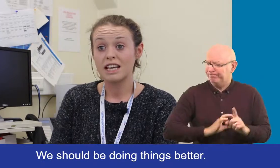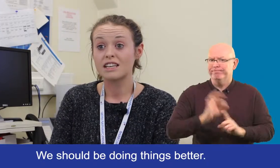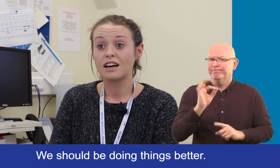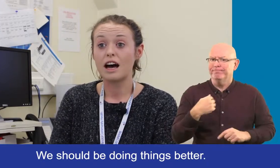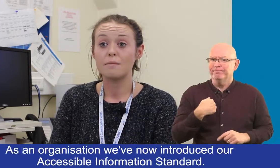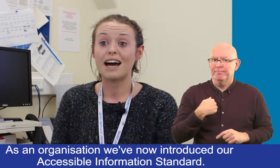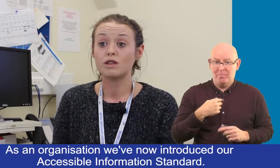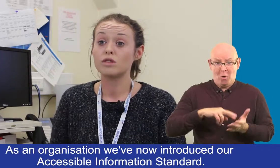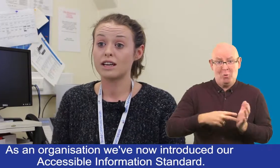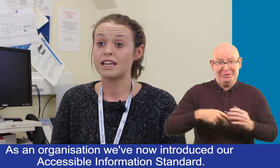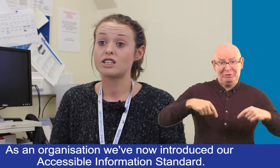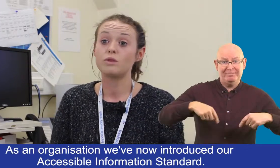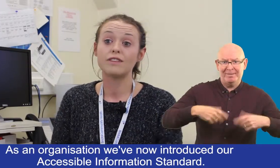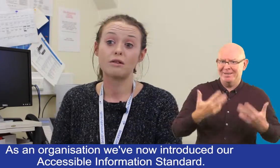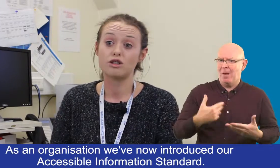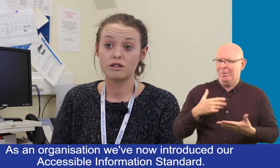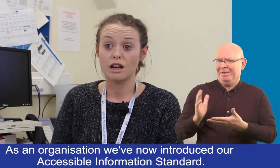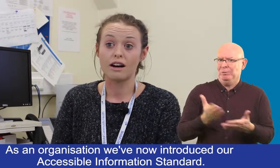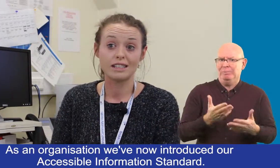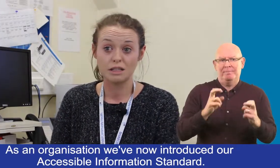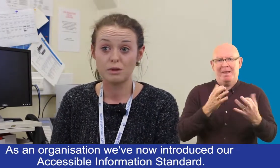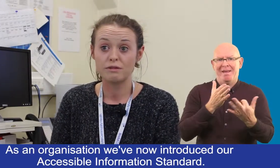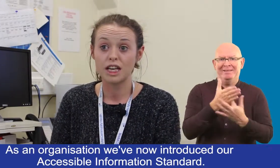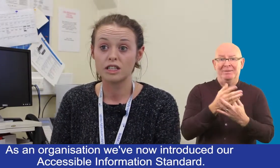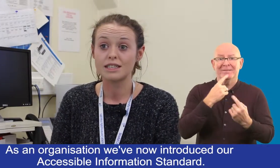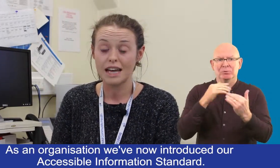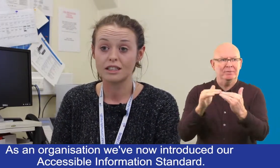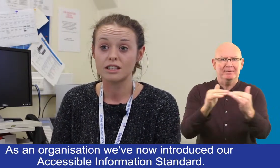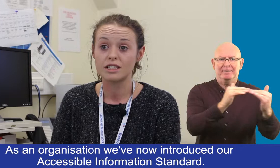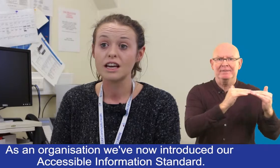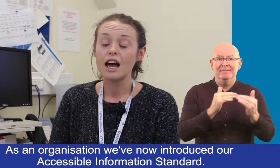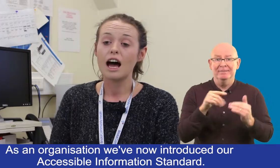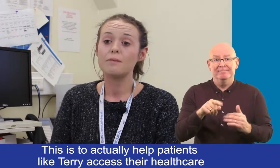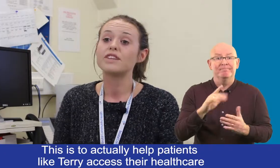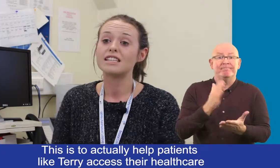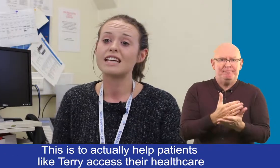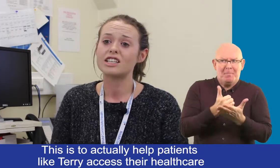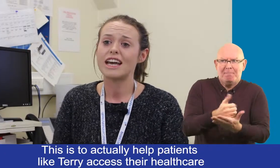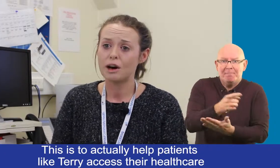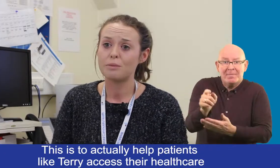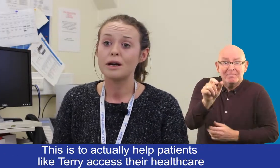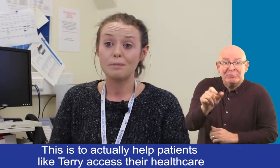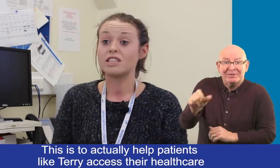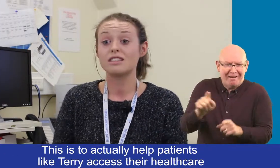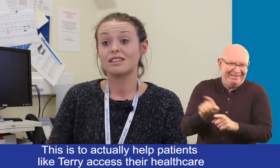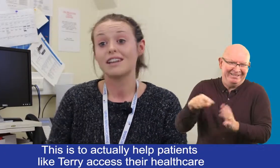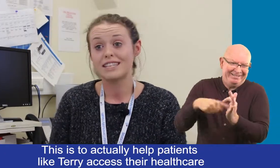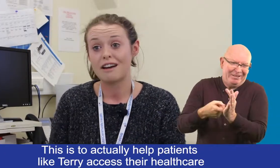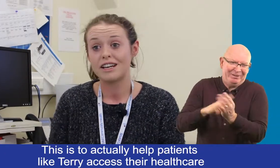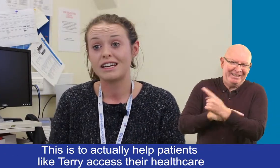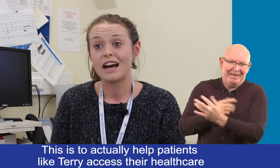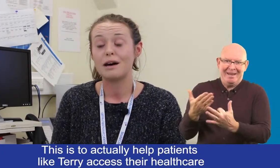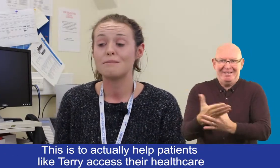things better. As an organisation, we've now introduced our accessible information standard. This is to actually help patients